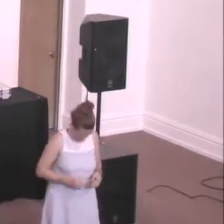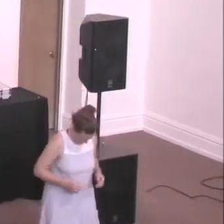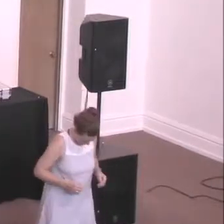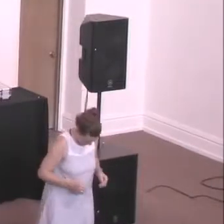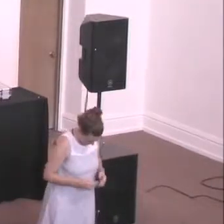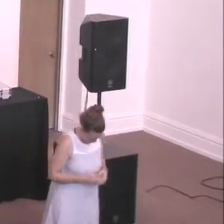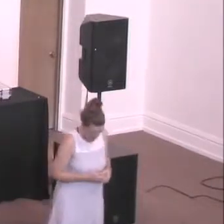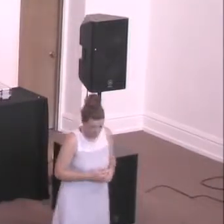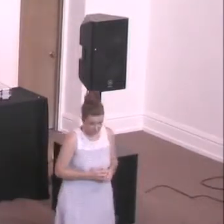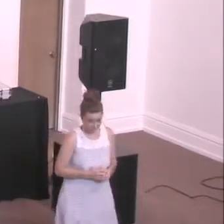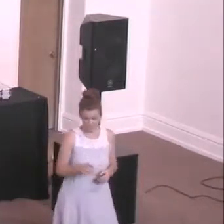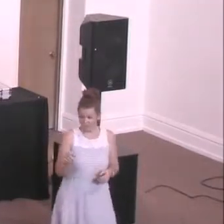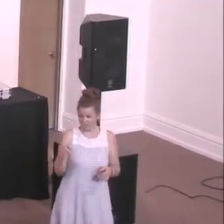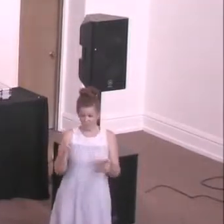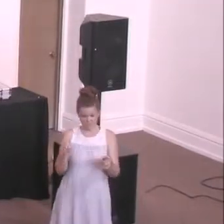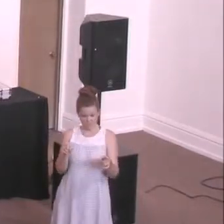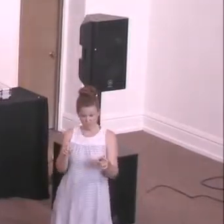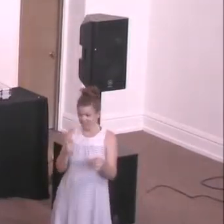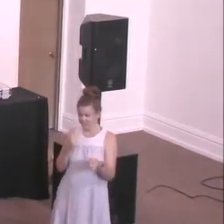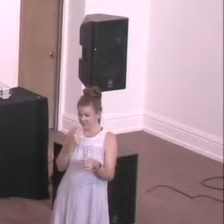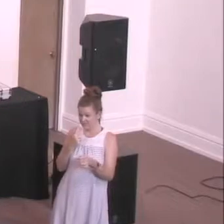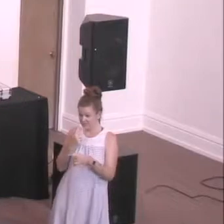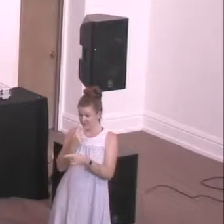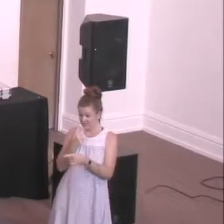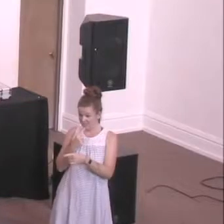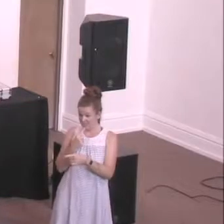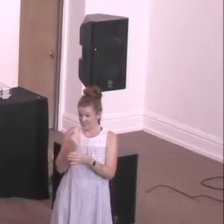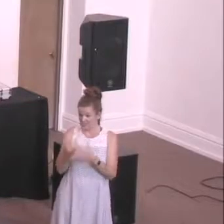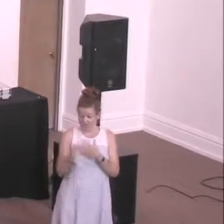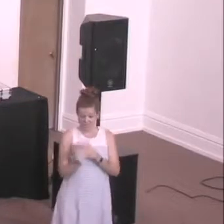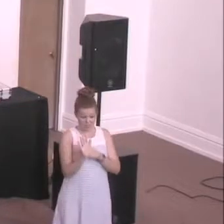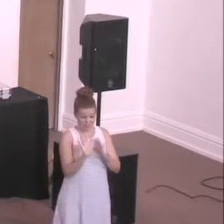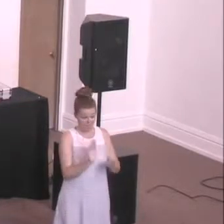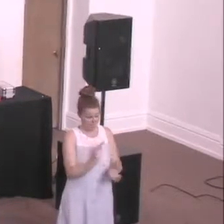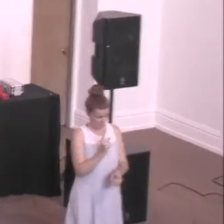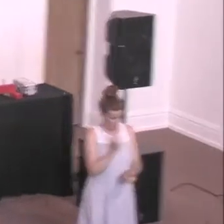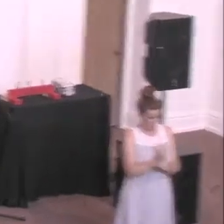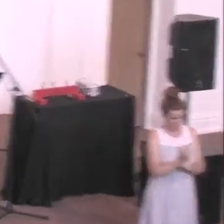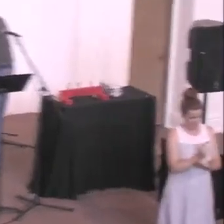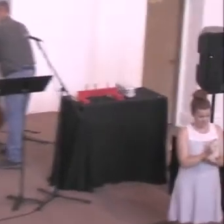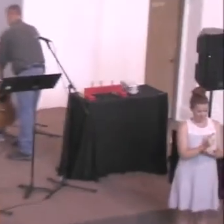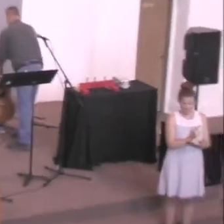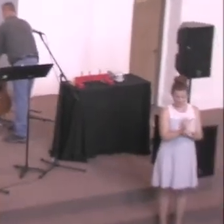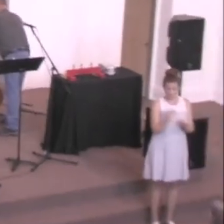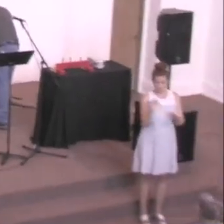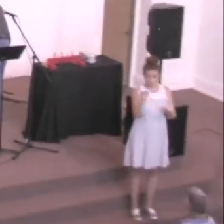on. Isn't God amazing? I can't get that word out of my mouth tonight. Isn't God amazing?